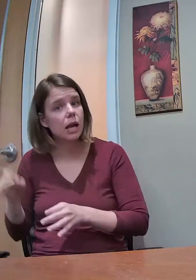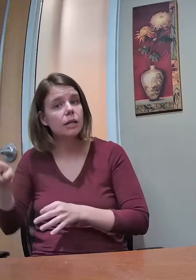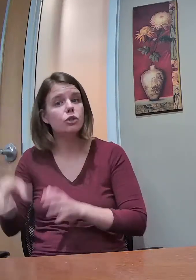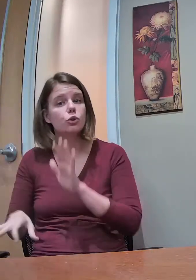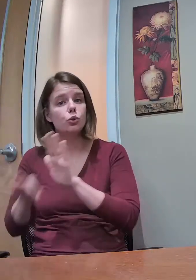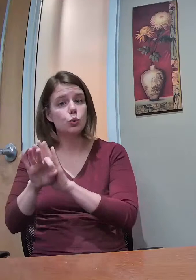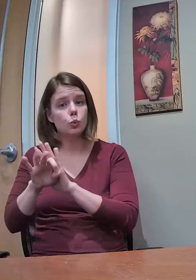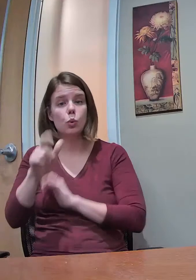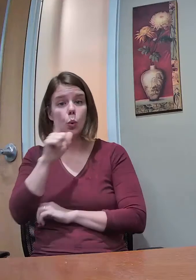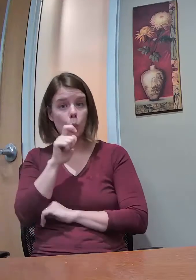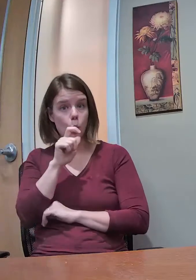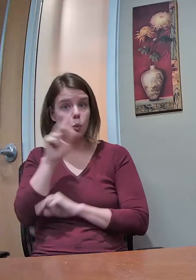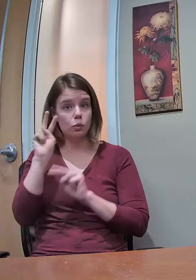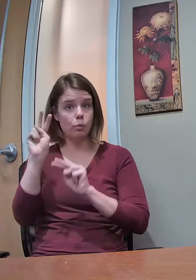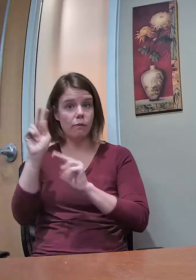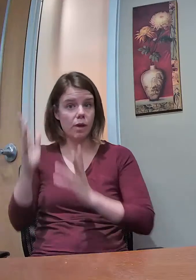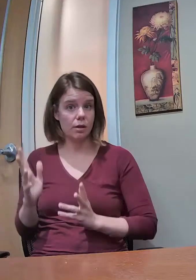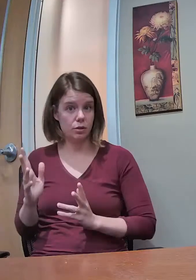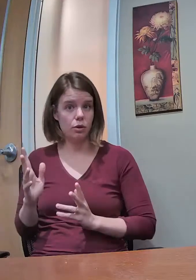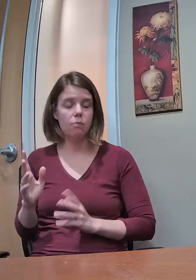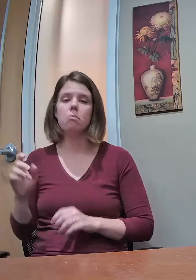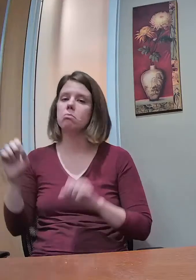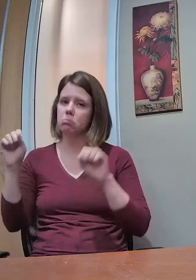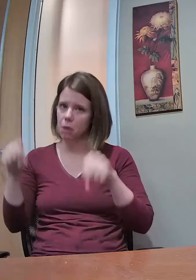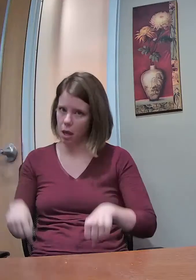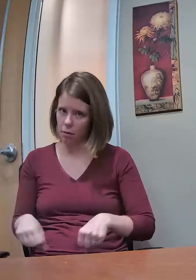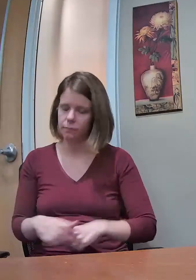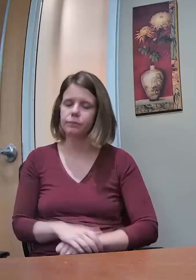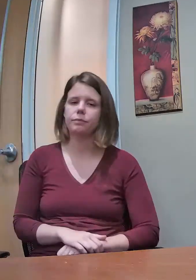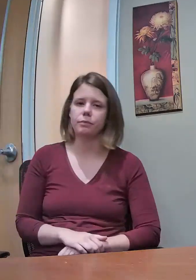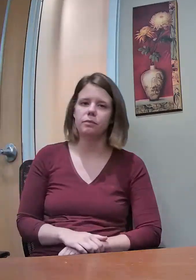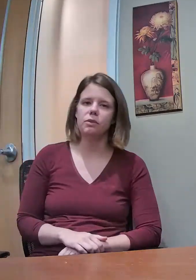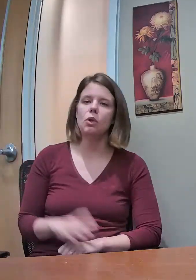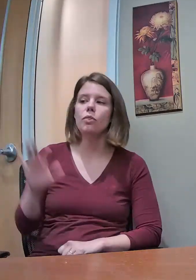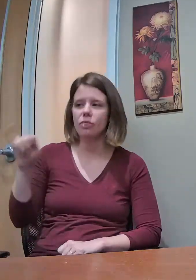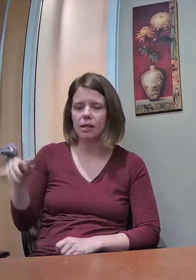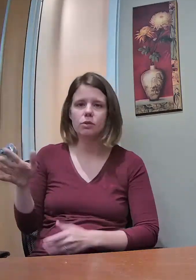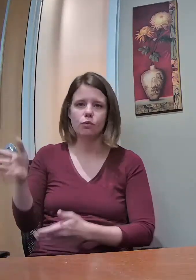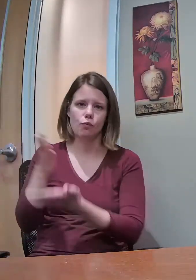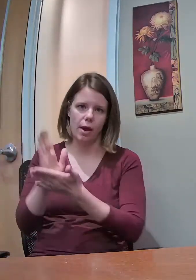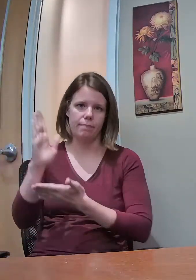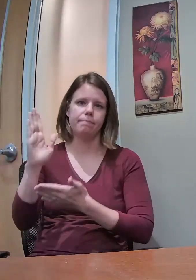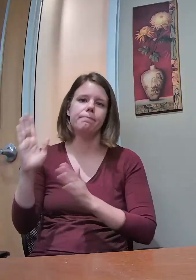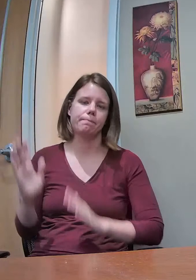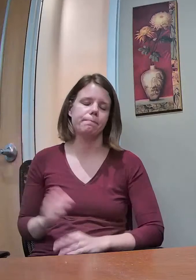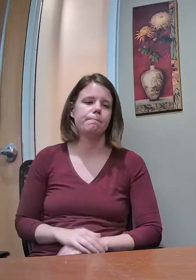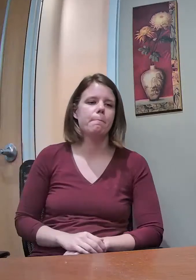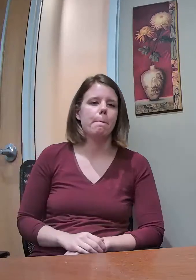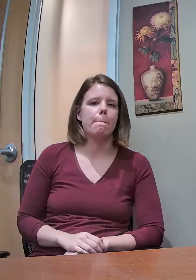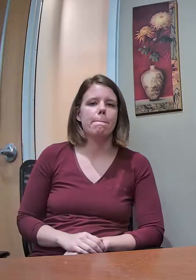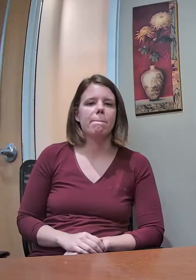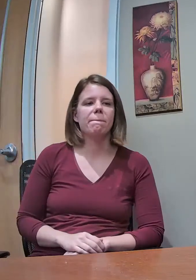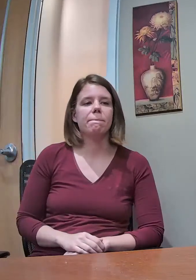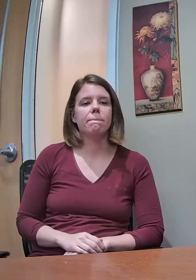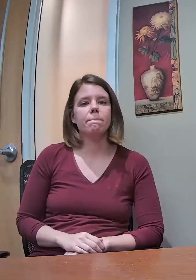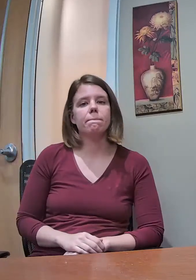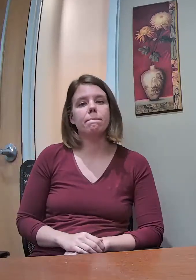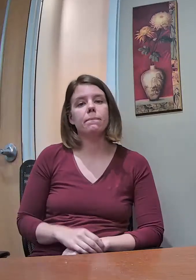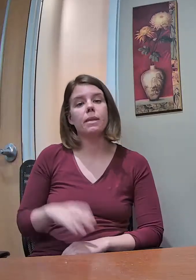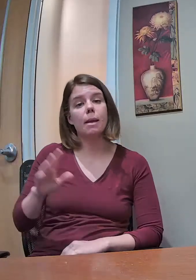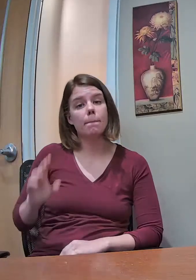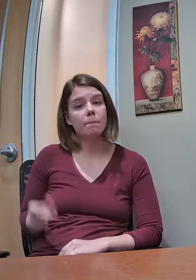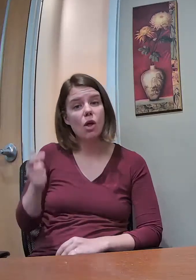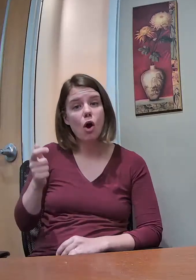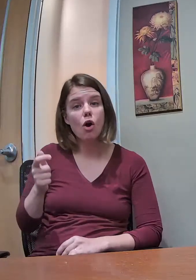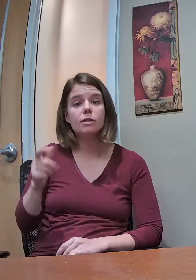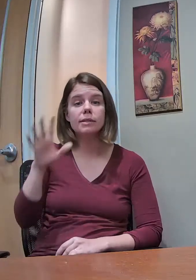interference. That's one of the resident rights, so we need to make sure that we're following that. Pets